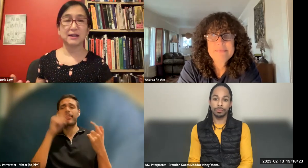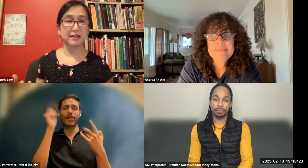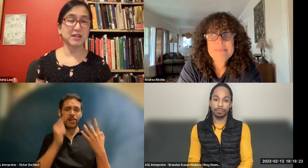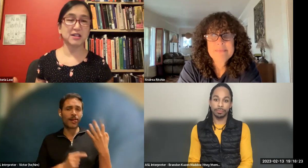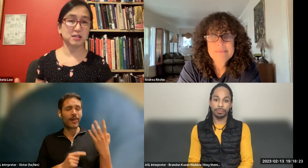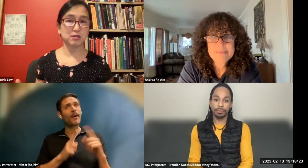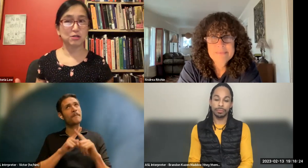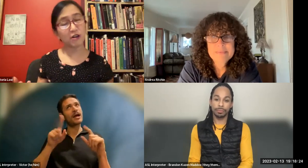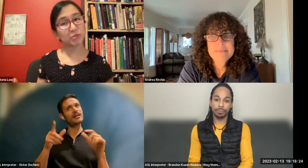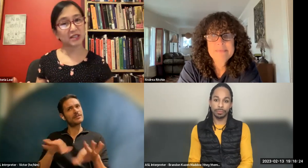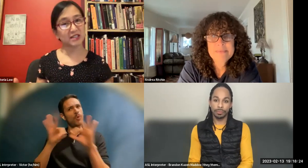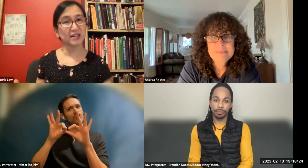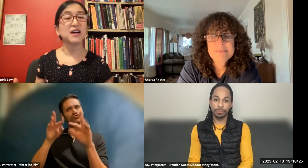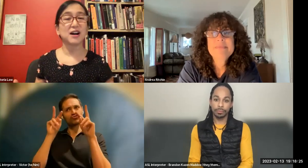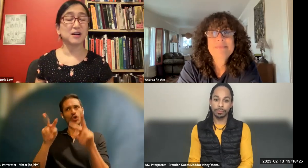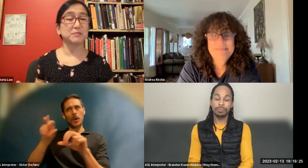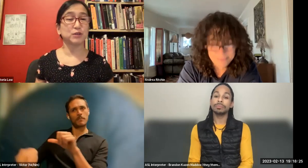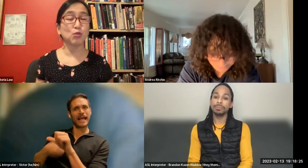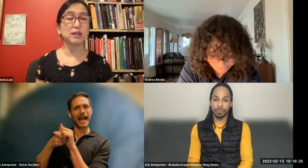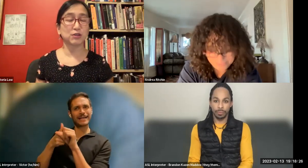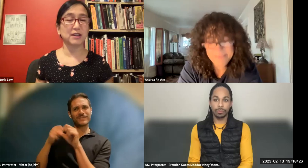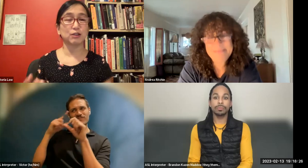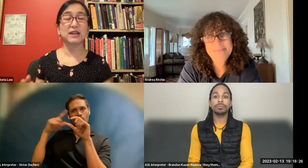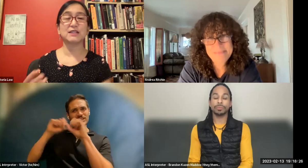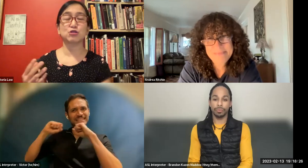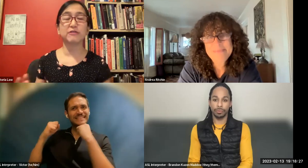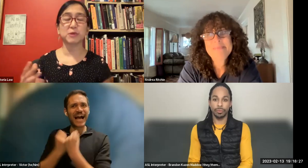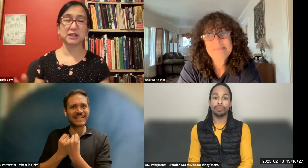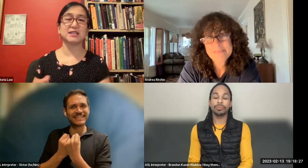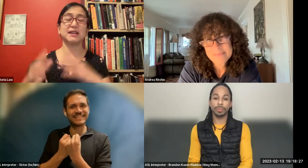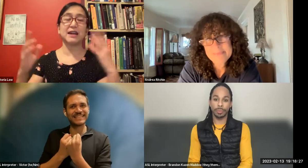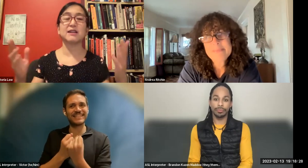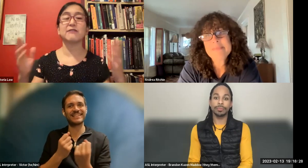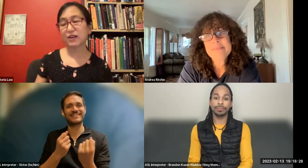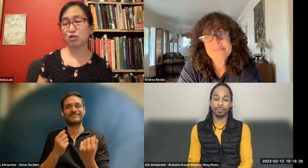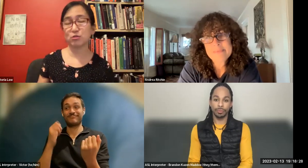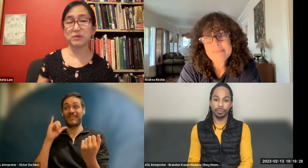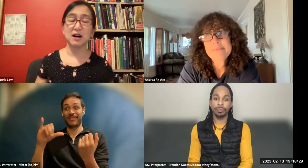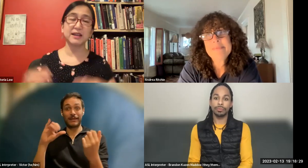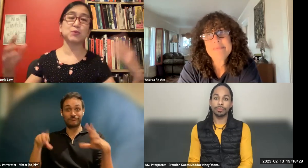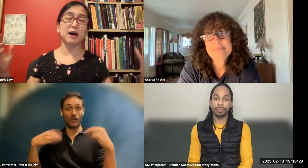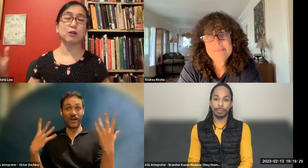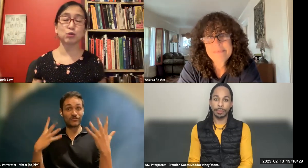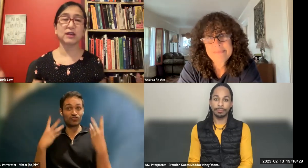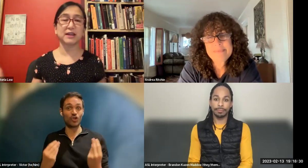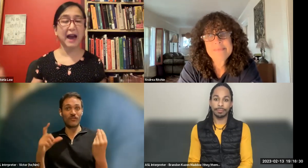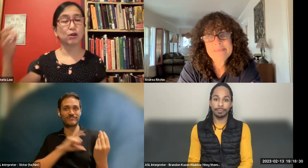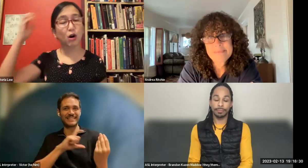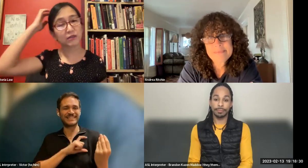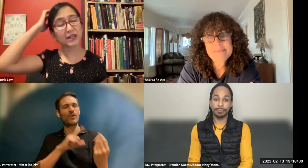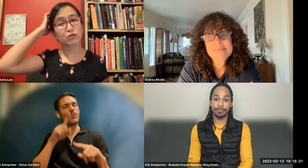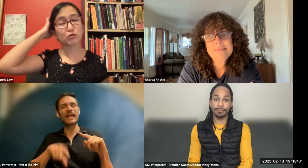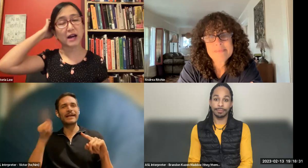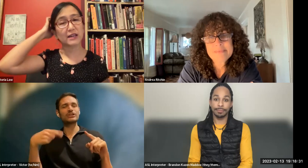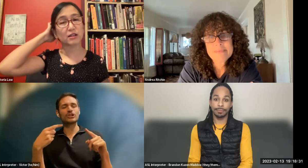it gives us soft policing. Only looking at soft policing in a vacuum, again, without looking at